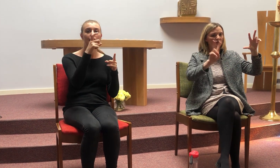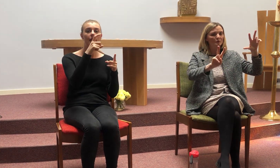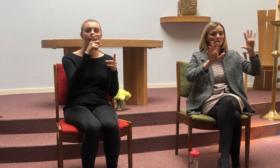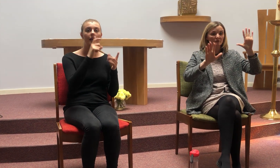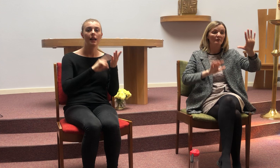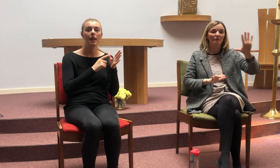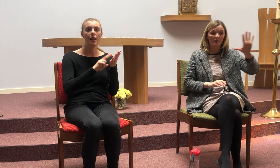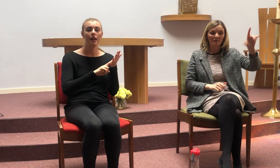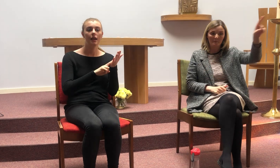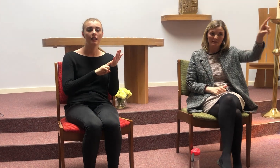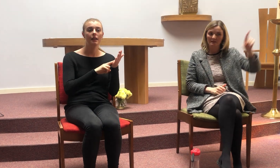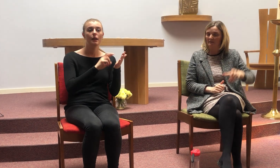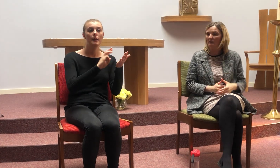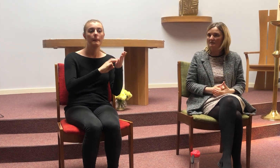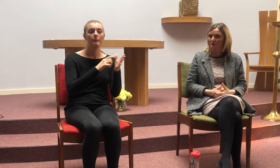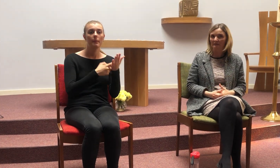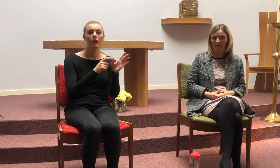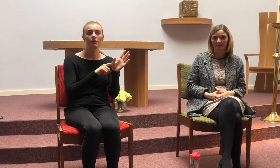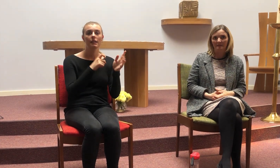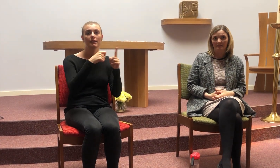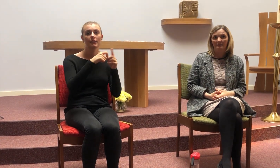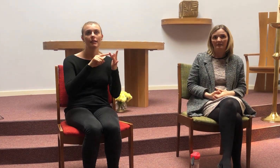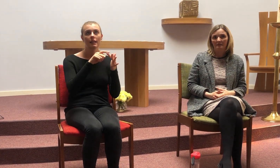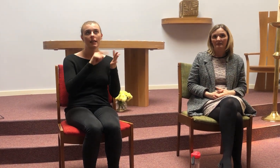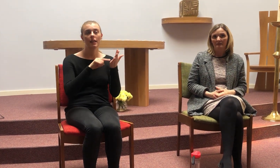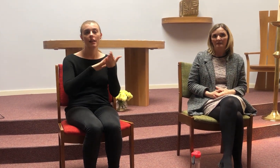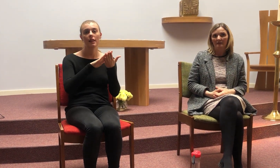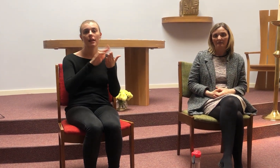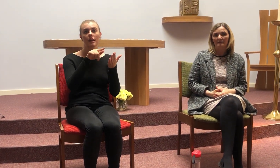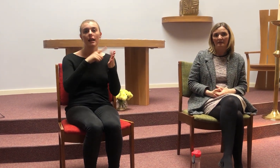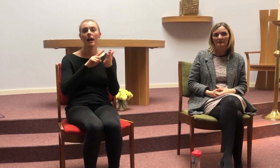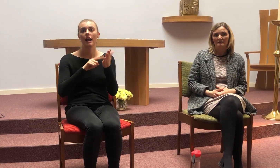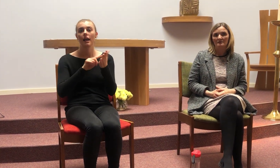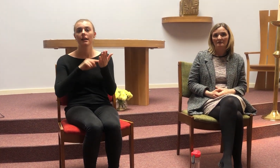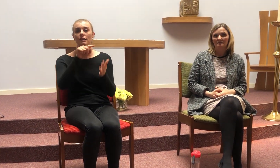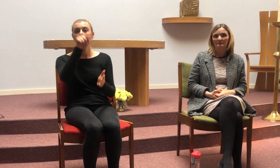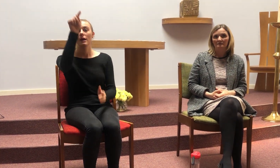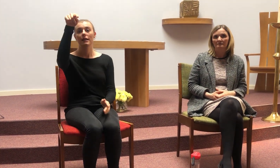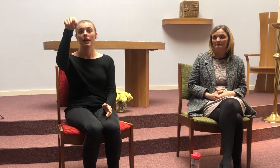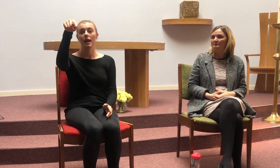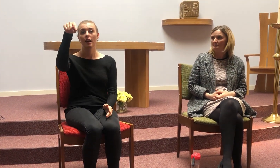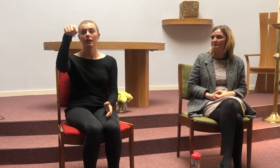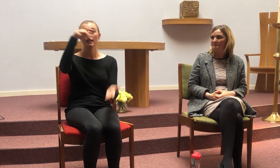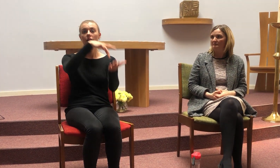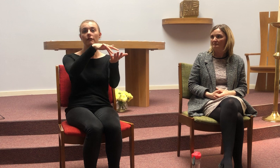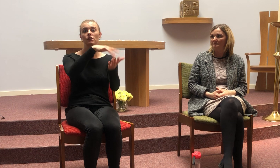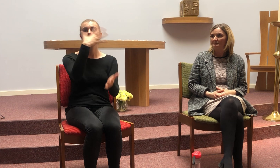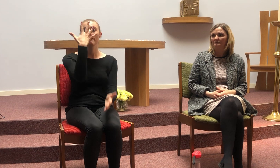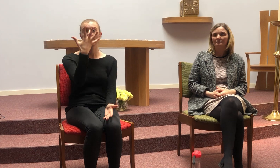3 and 2, so 5 based in the office over there. Yeah, in head office.